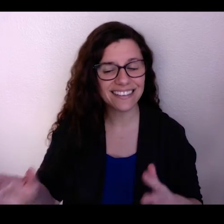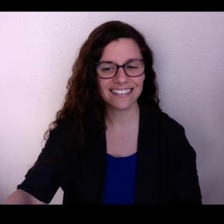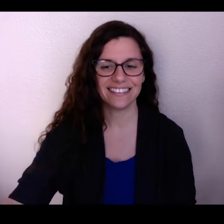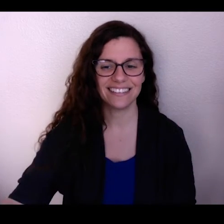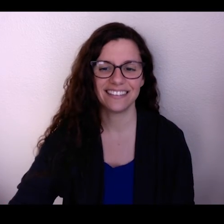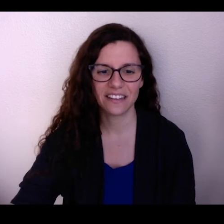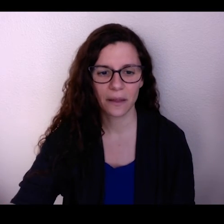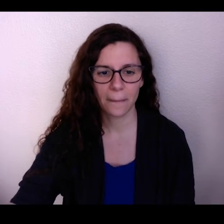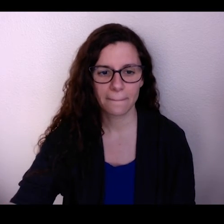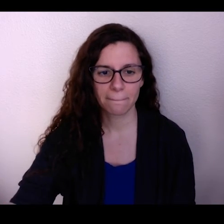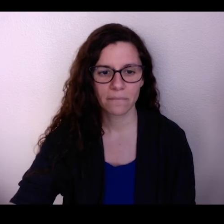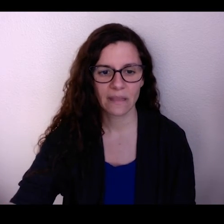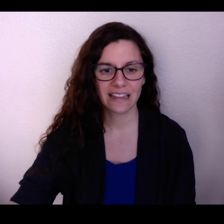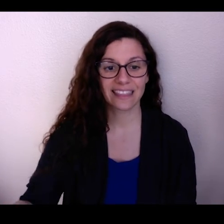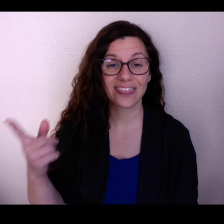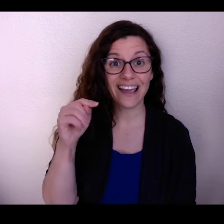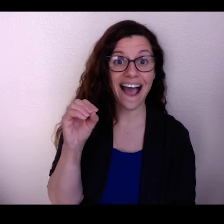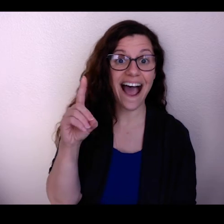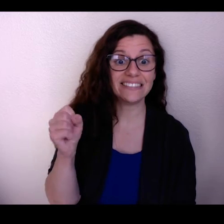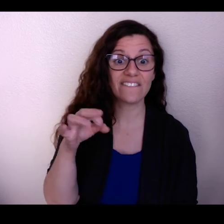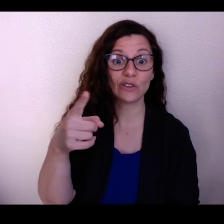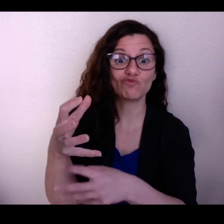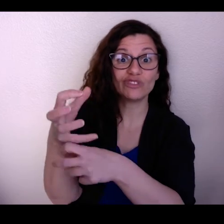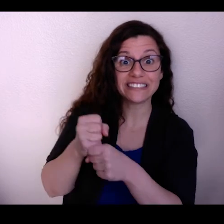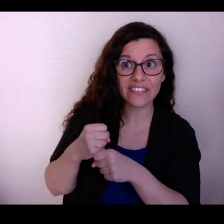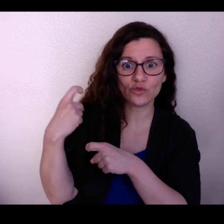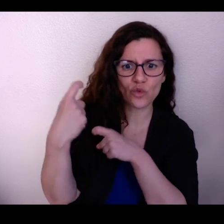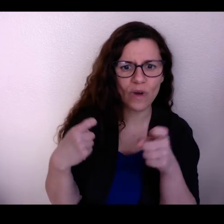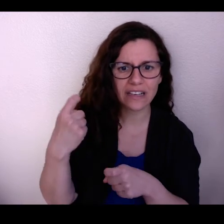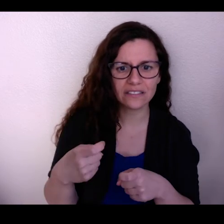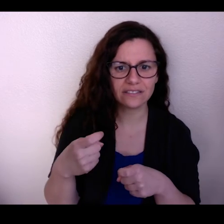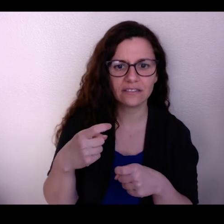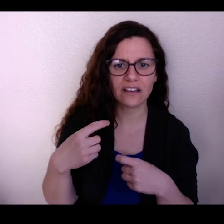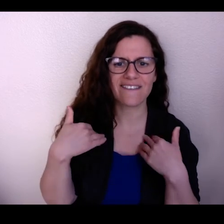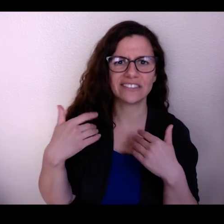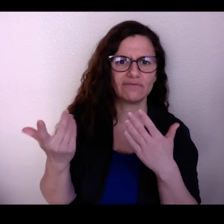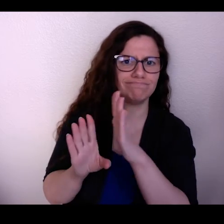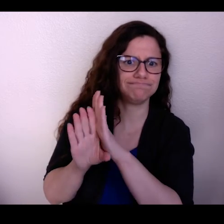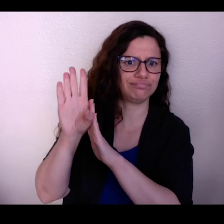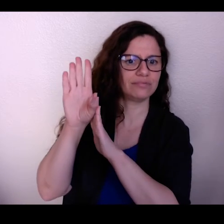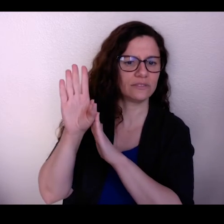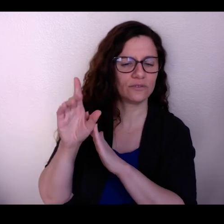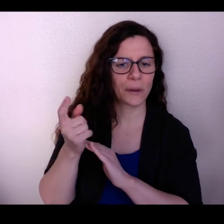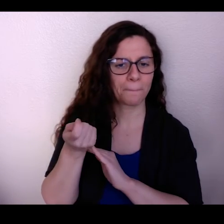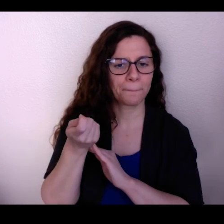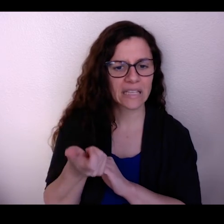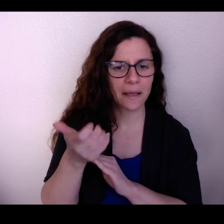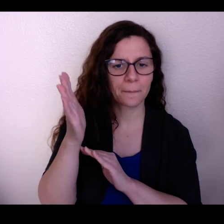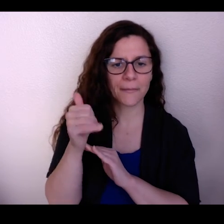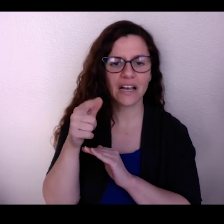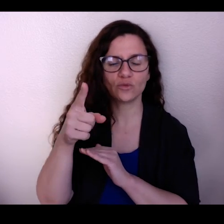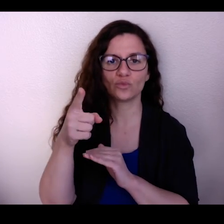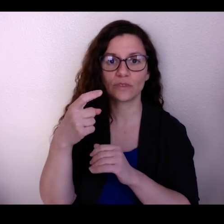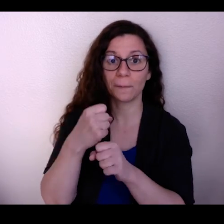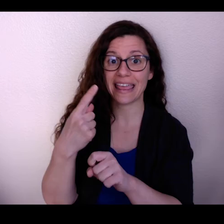yourself credit for what you've done. The odds of you getting a donation have just gone up quite a